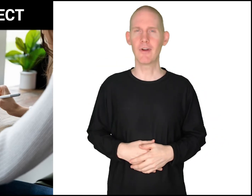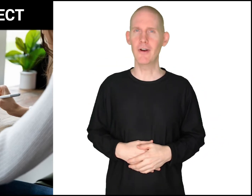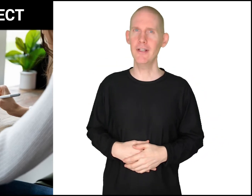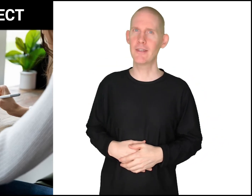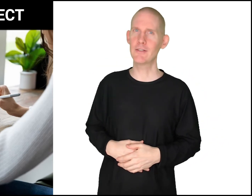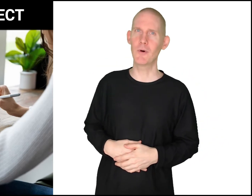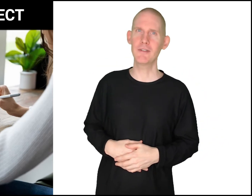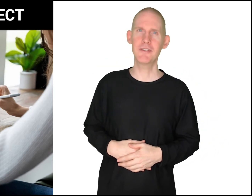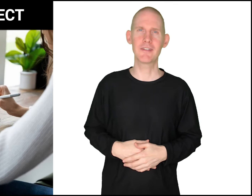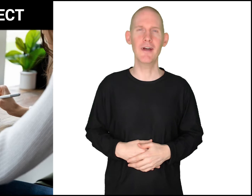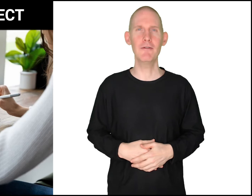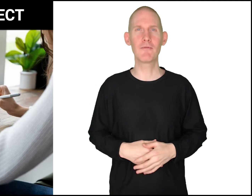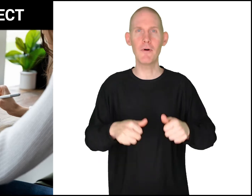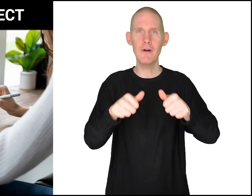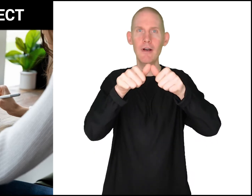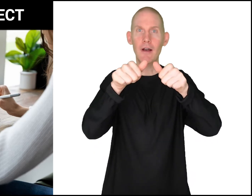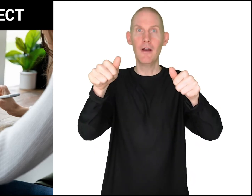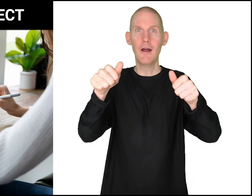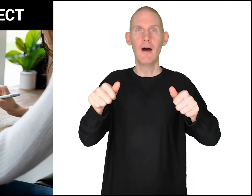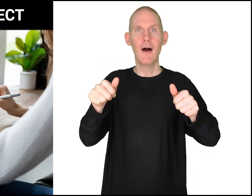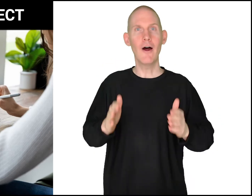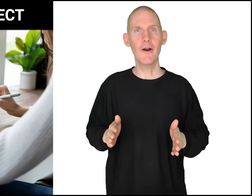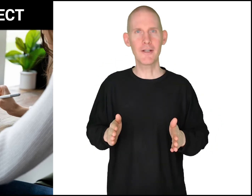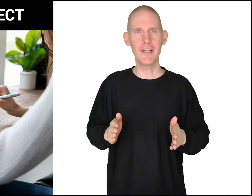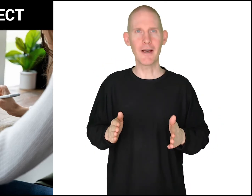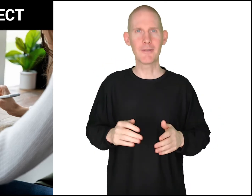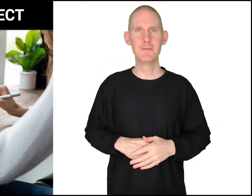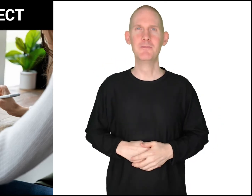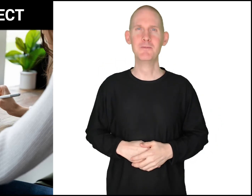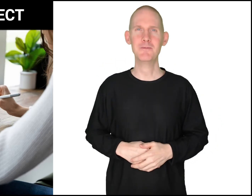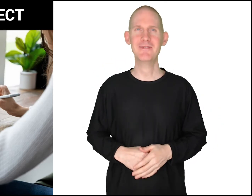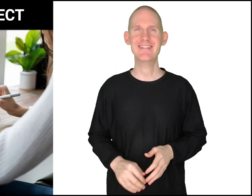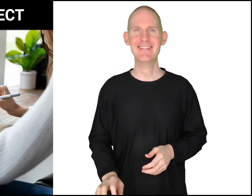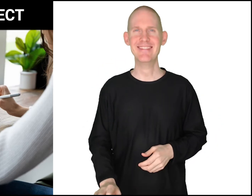right, this was the sign for architect.